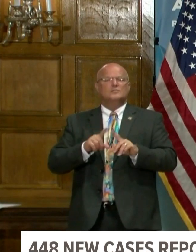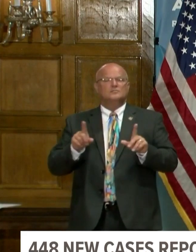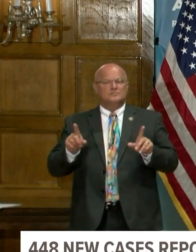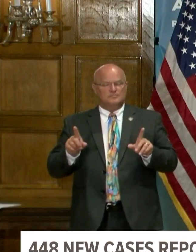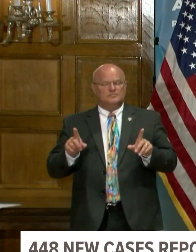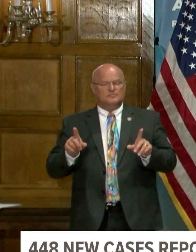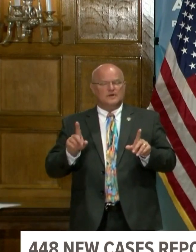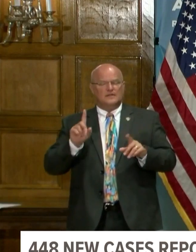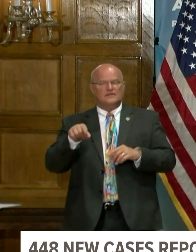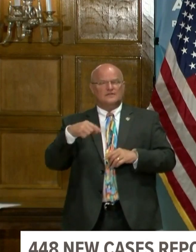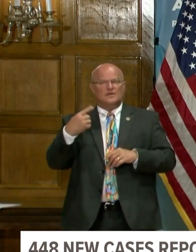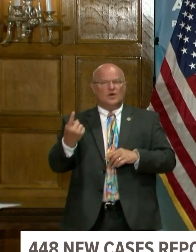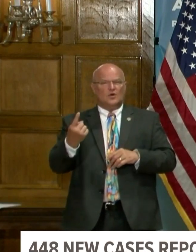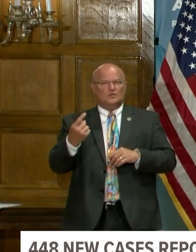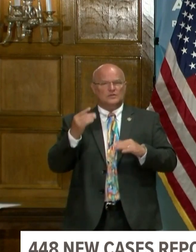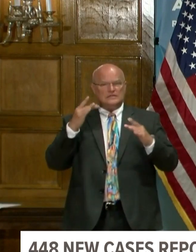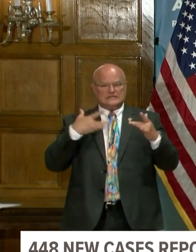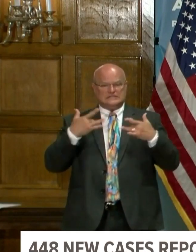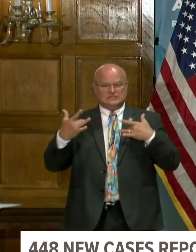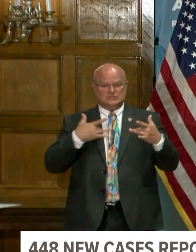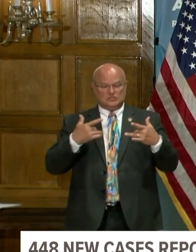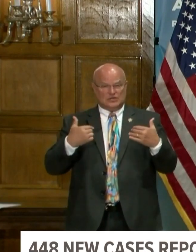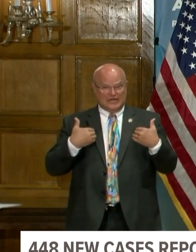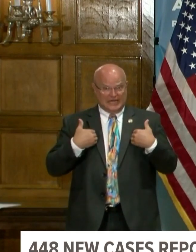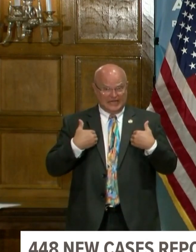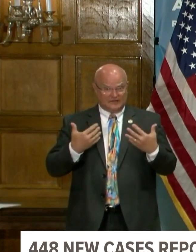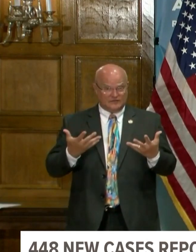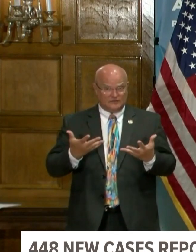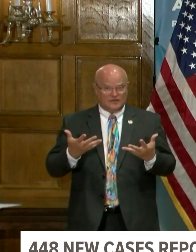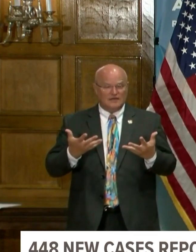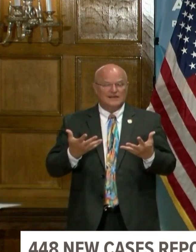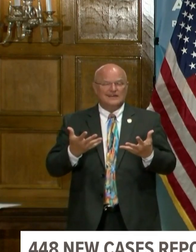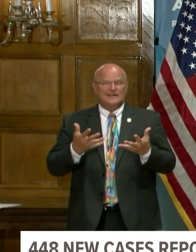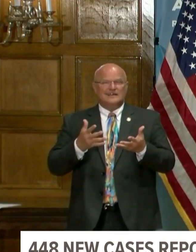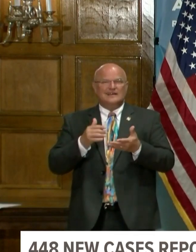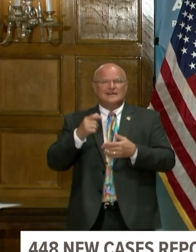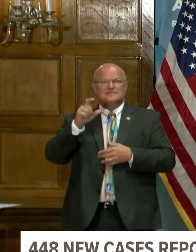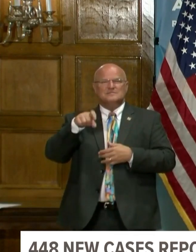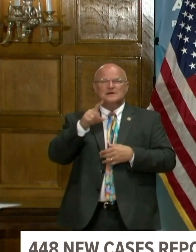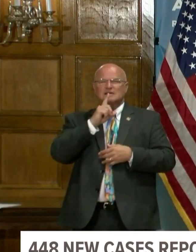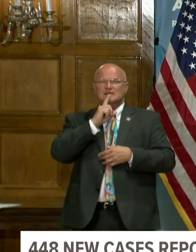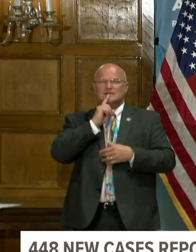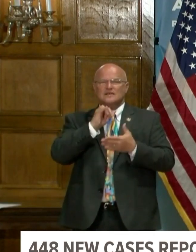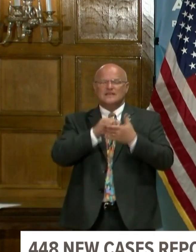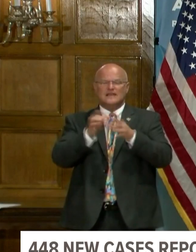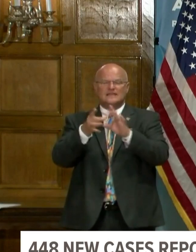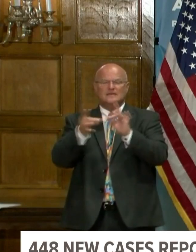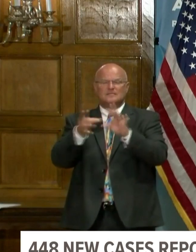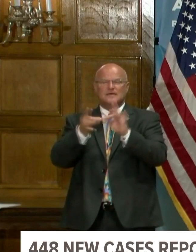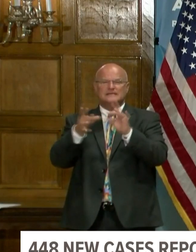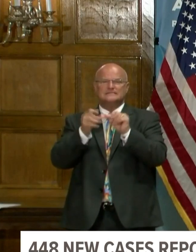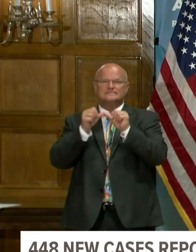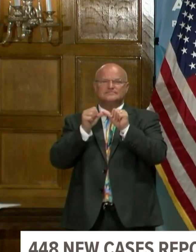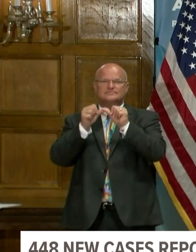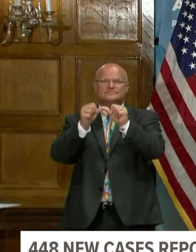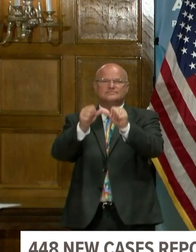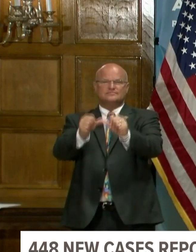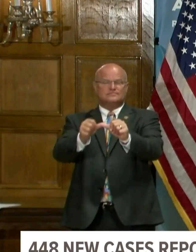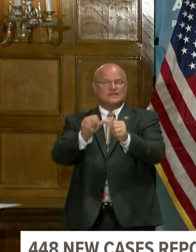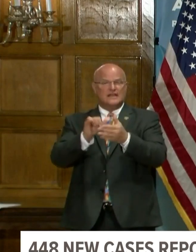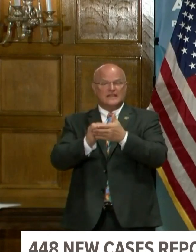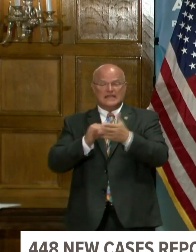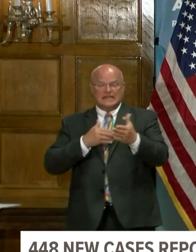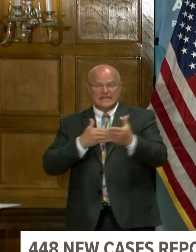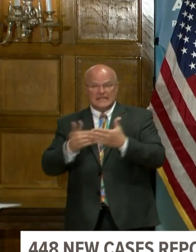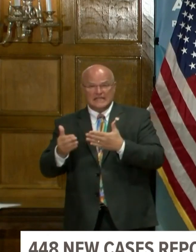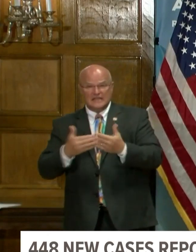But the only worry that I have is that we have to make sure the message is consistent, that